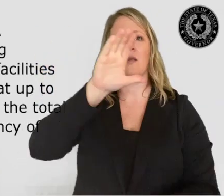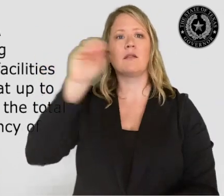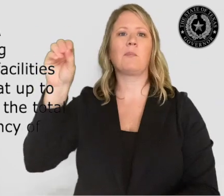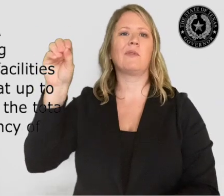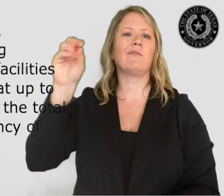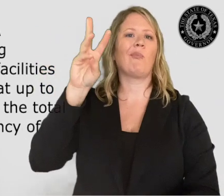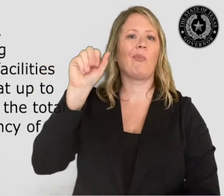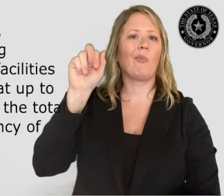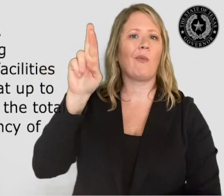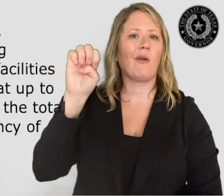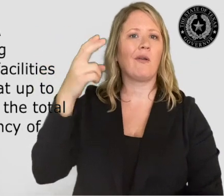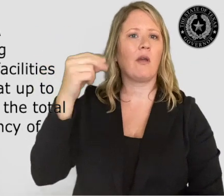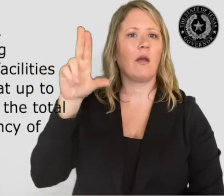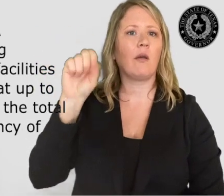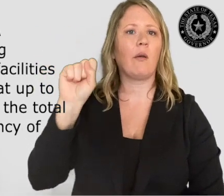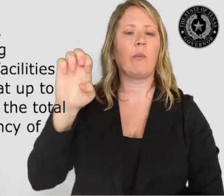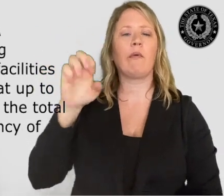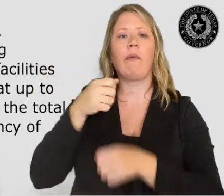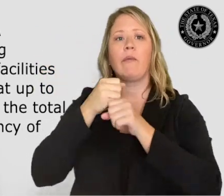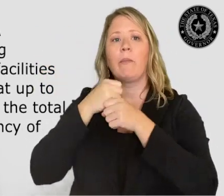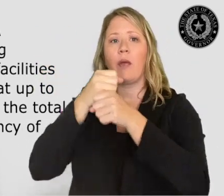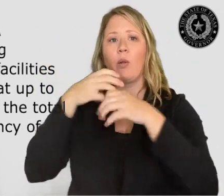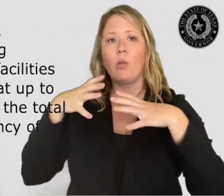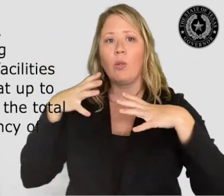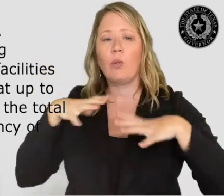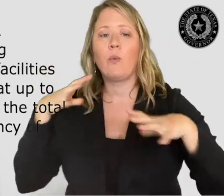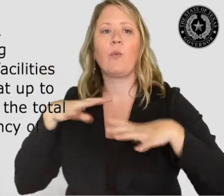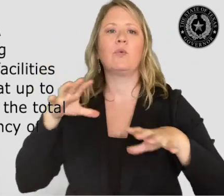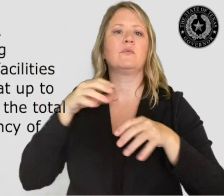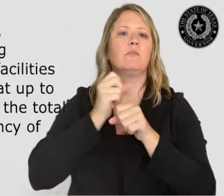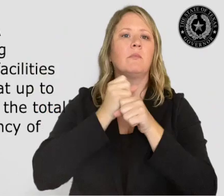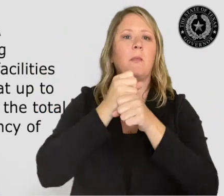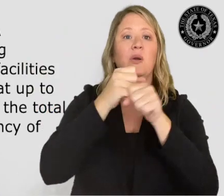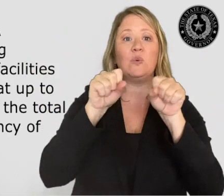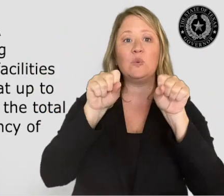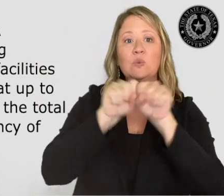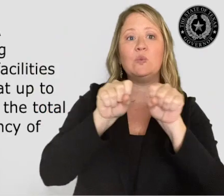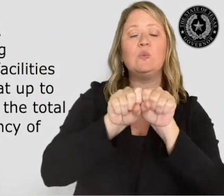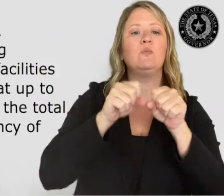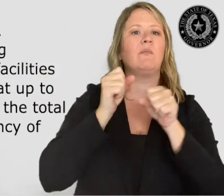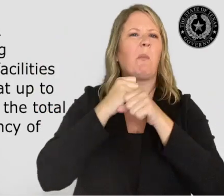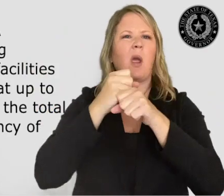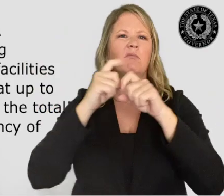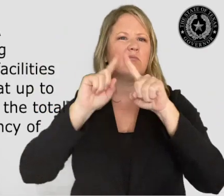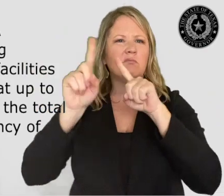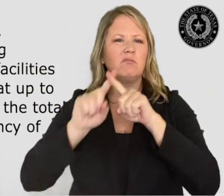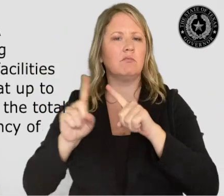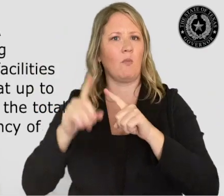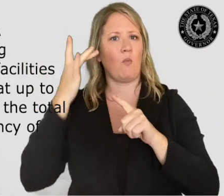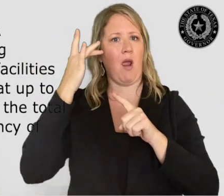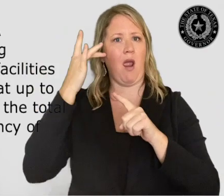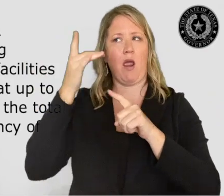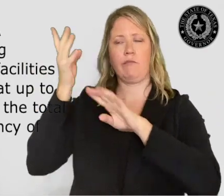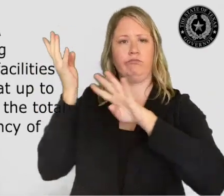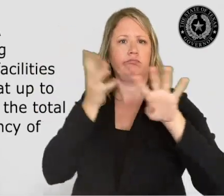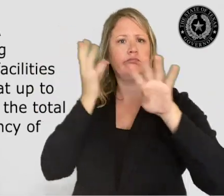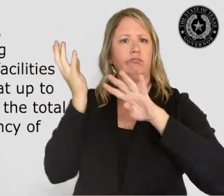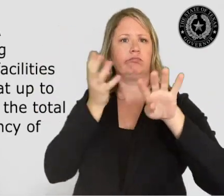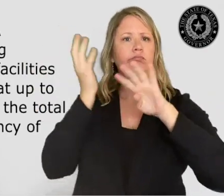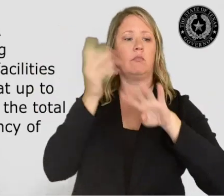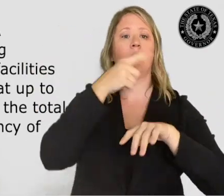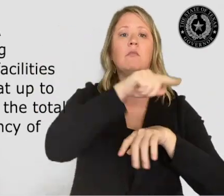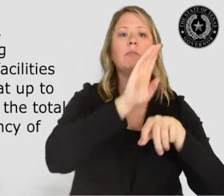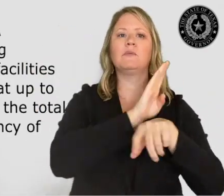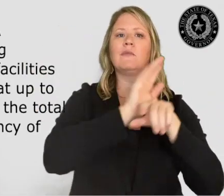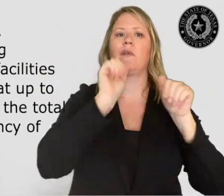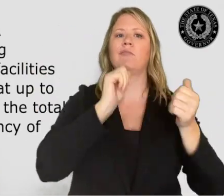Non-CISA manufacturing services for facilities that operate at up to 25% of the total listed occupancy